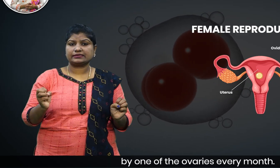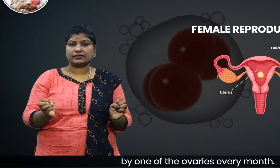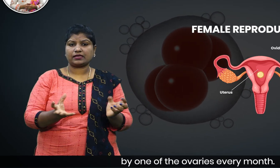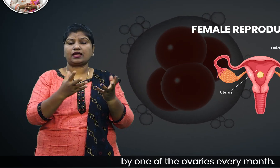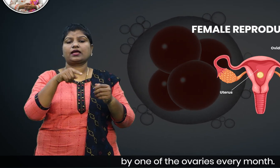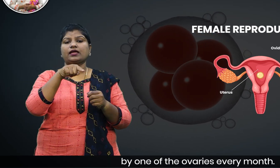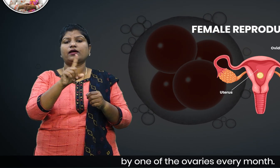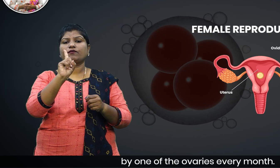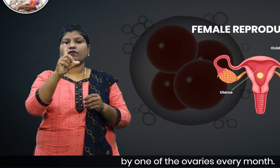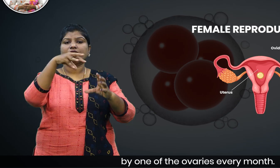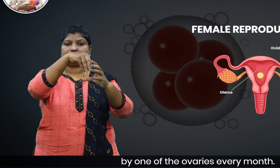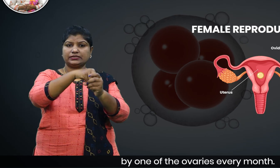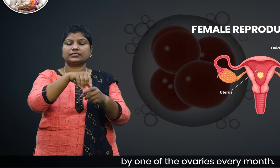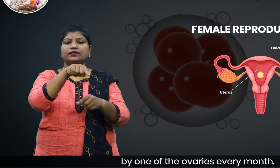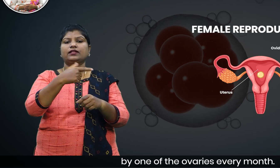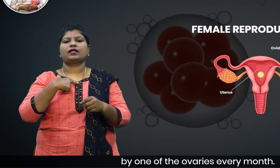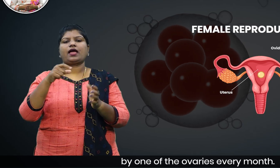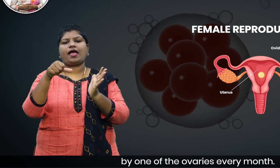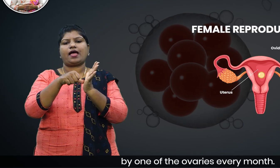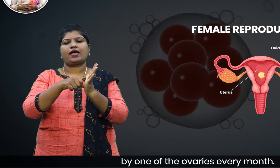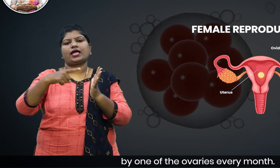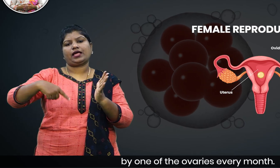of the ovaries every month.